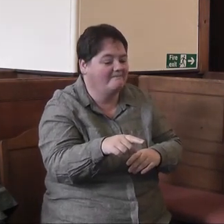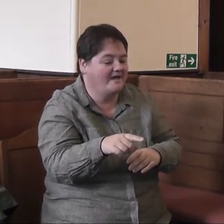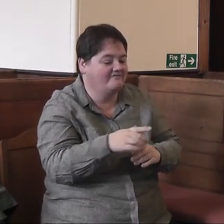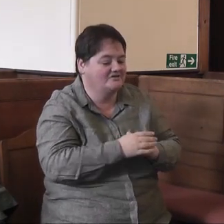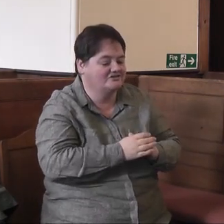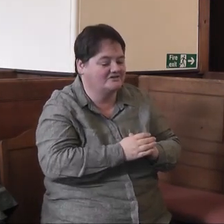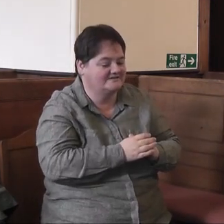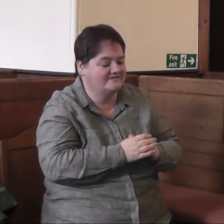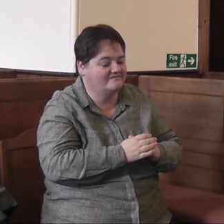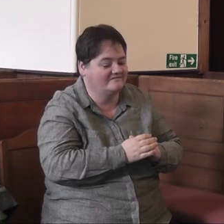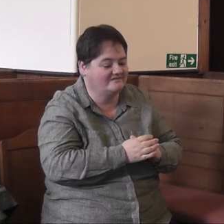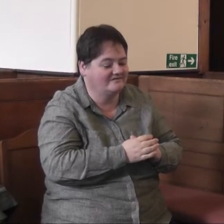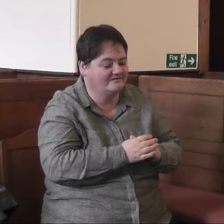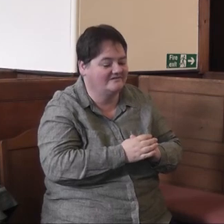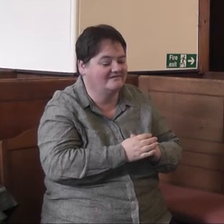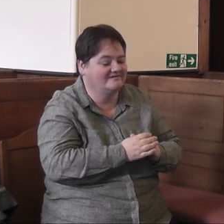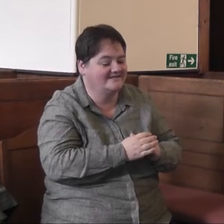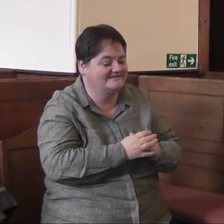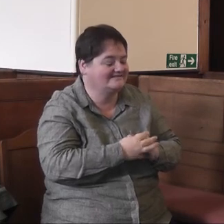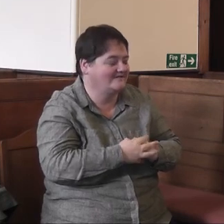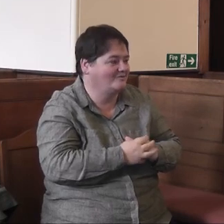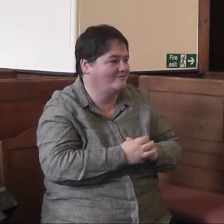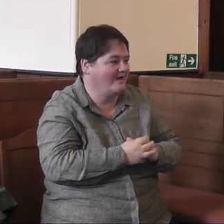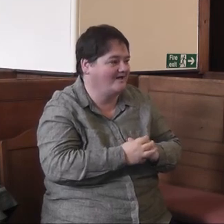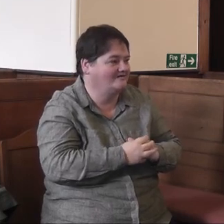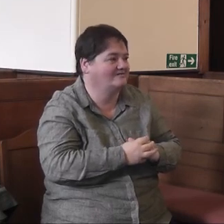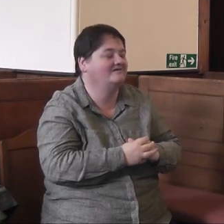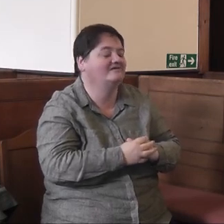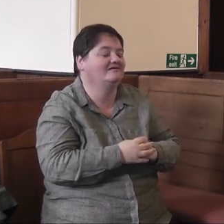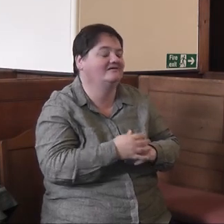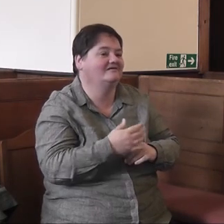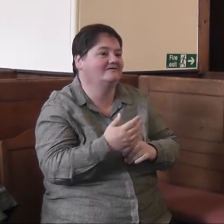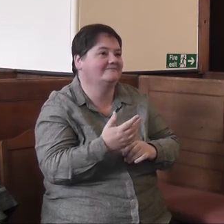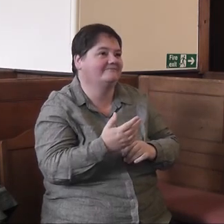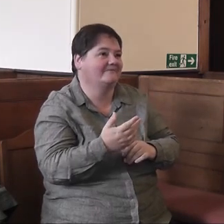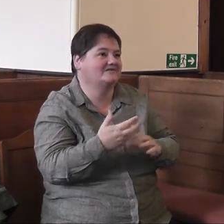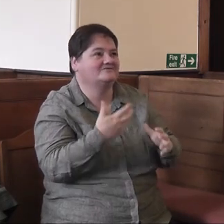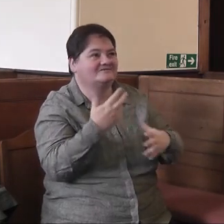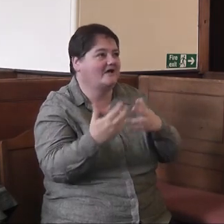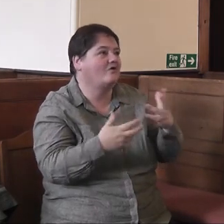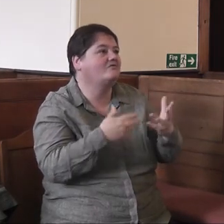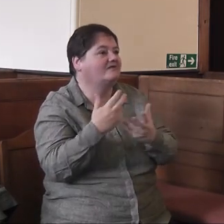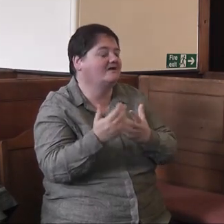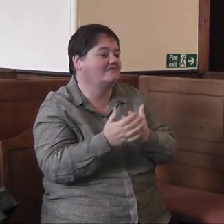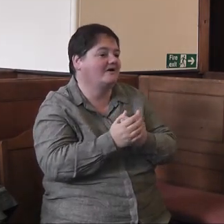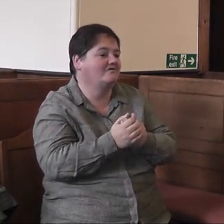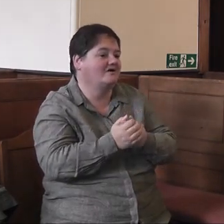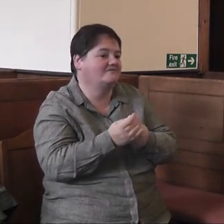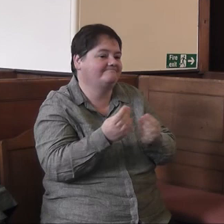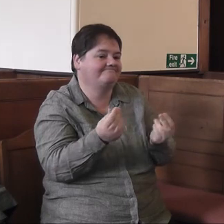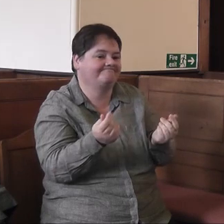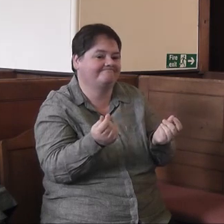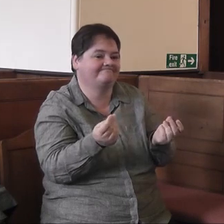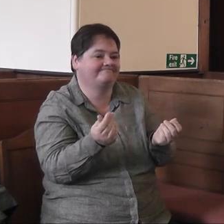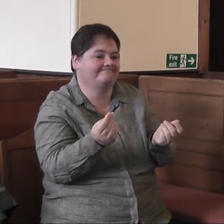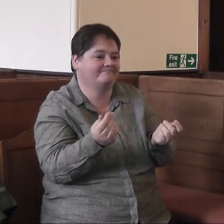Mary and Joseph in stable bare. So it's that whole thing about,